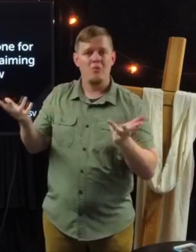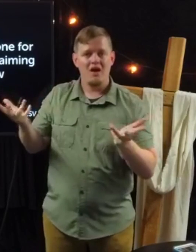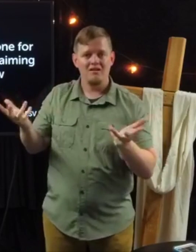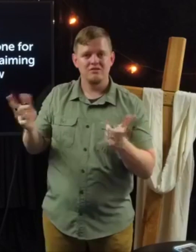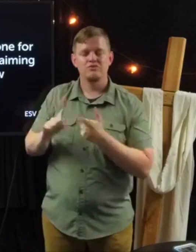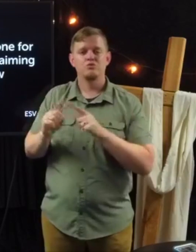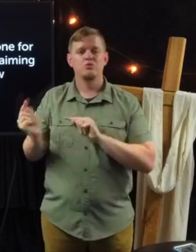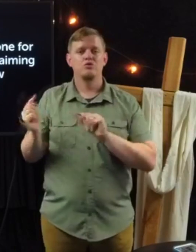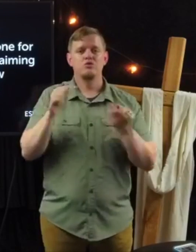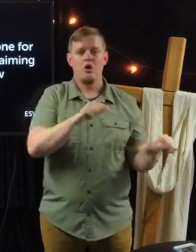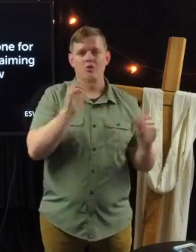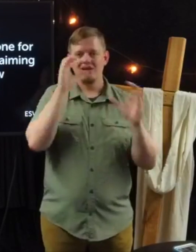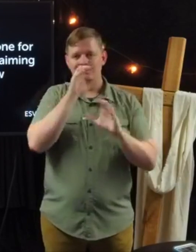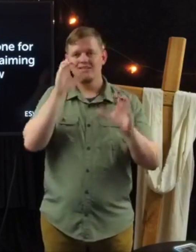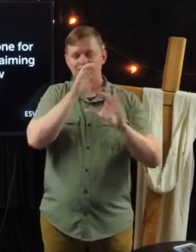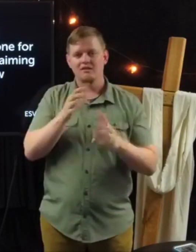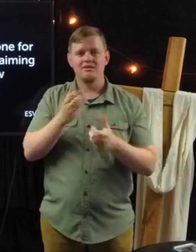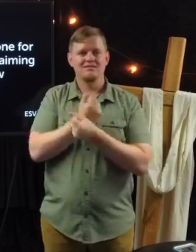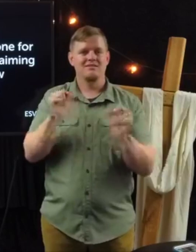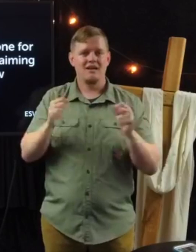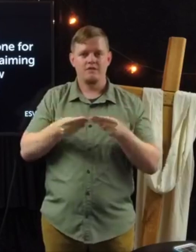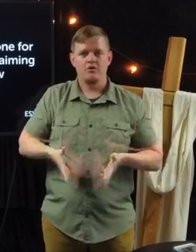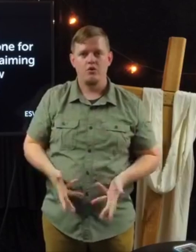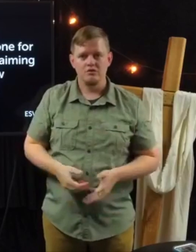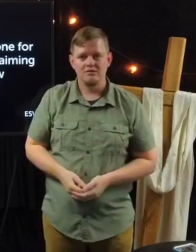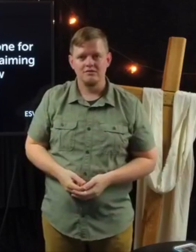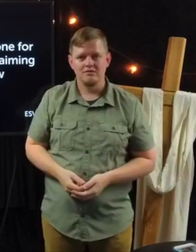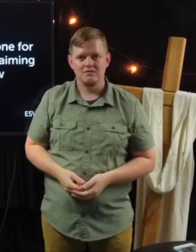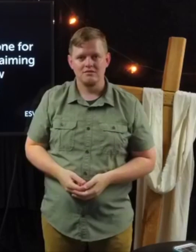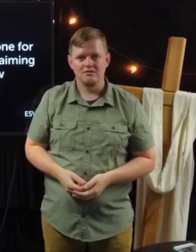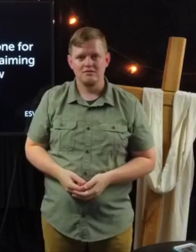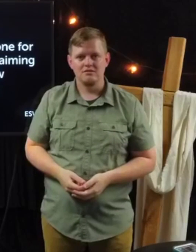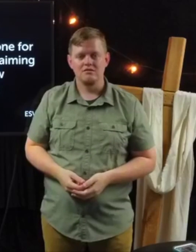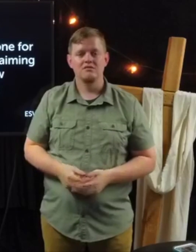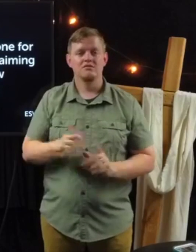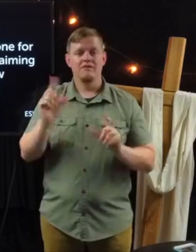his goal was to go and seek salvation of the lost.